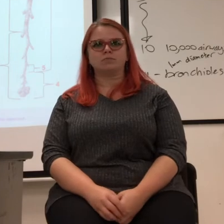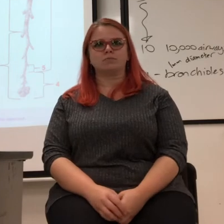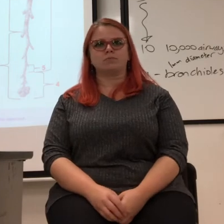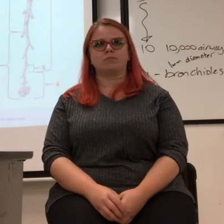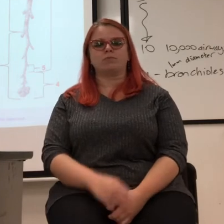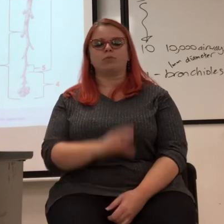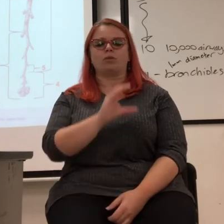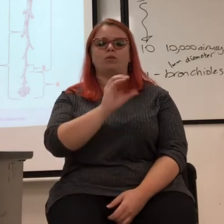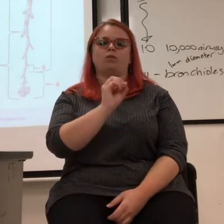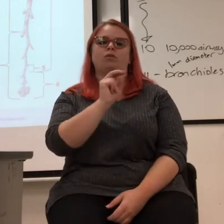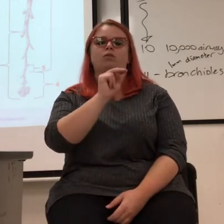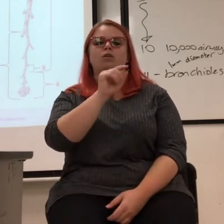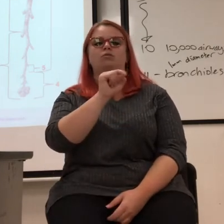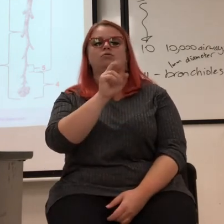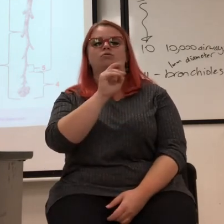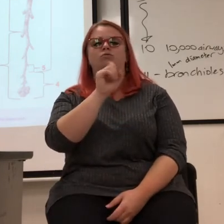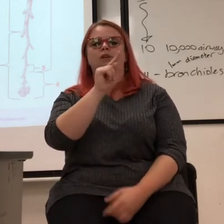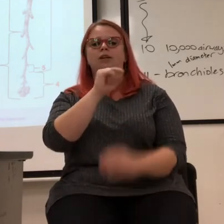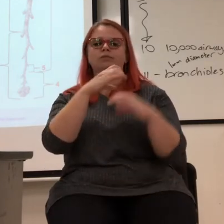Bronchoconstrict or